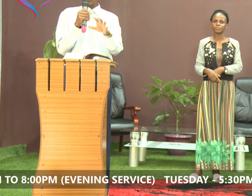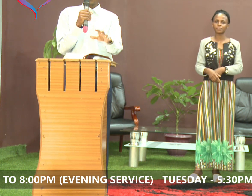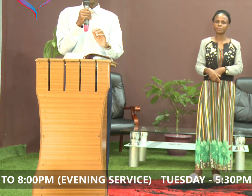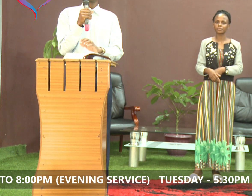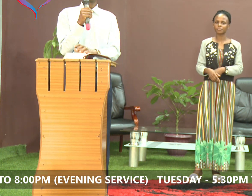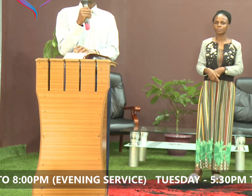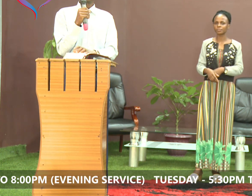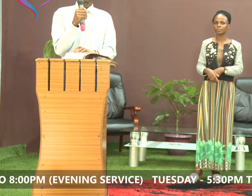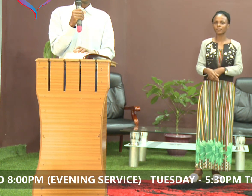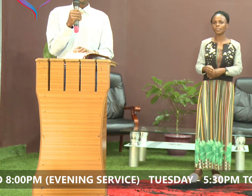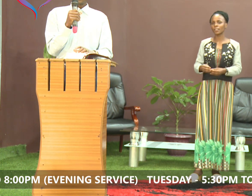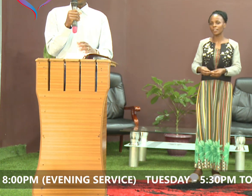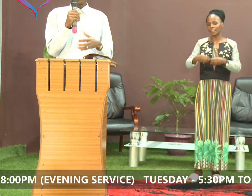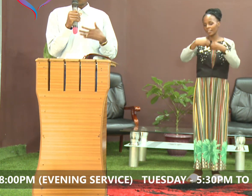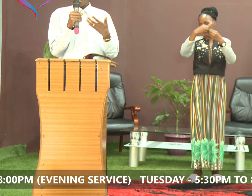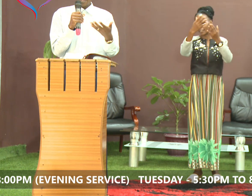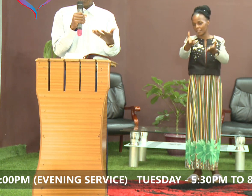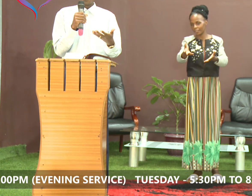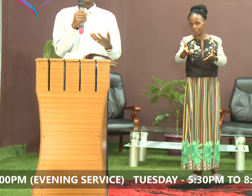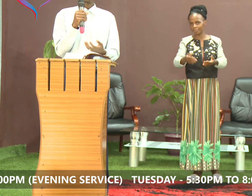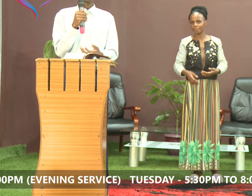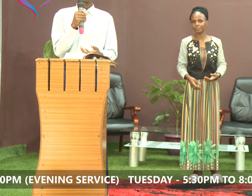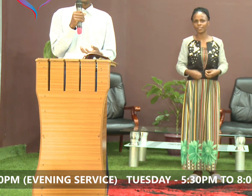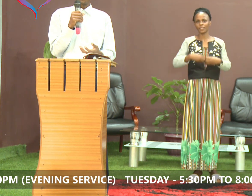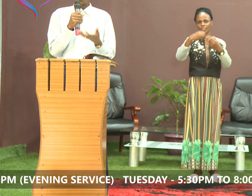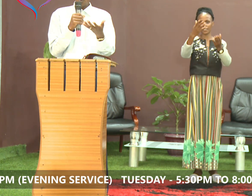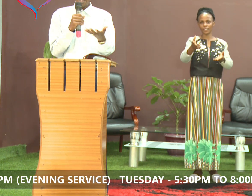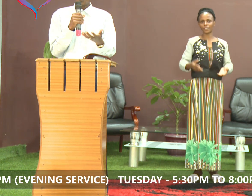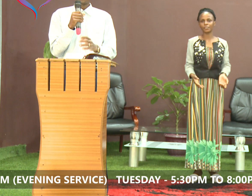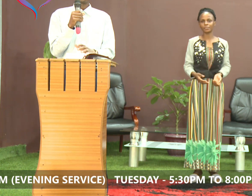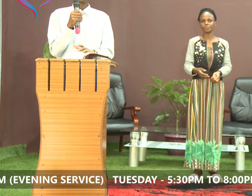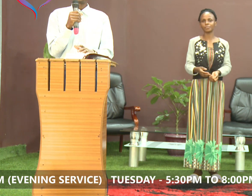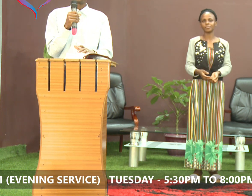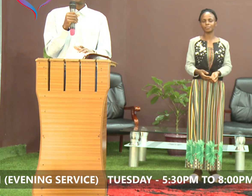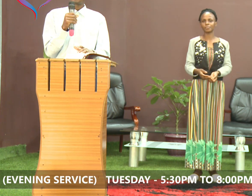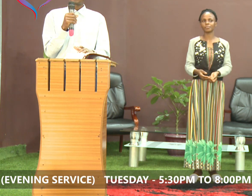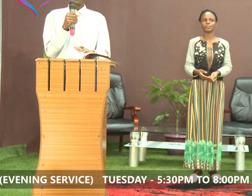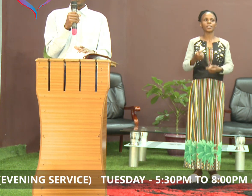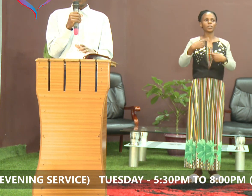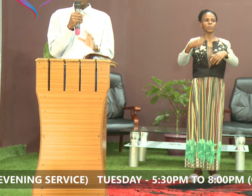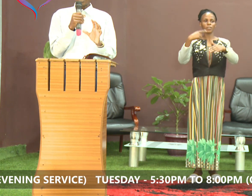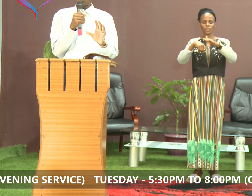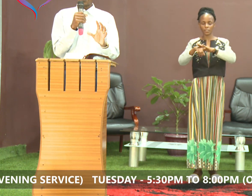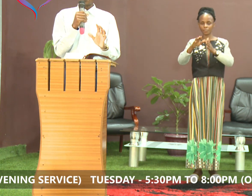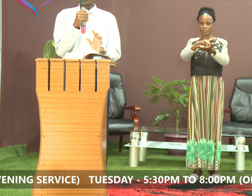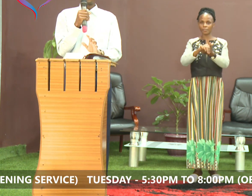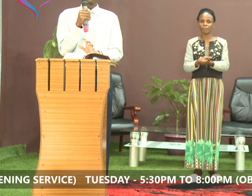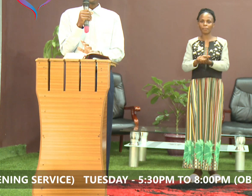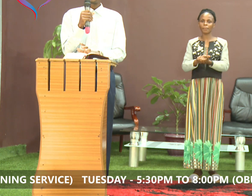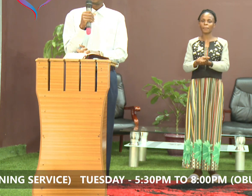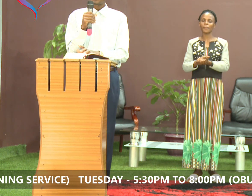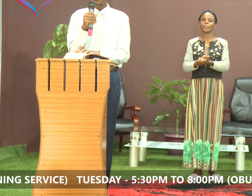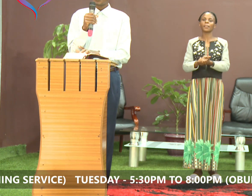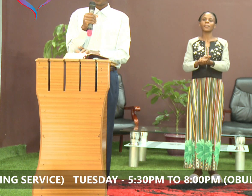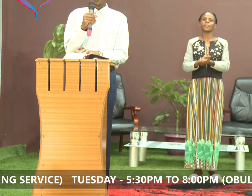asobola okusonyiwa. Giving. Okuwaayo. Giving. Okuwaayo. We enter marriage. Tuyingira obufumbo. Each one